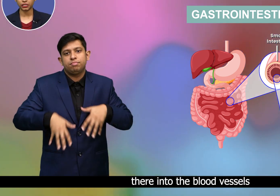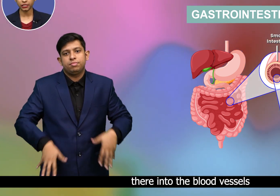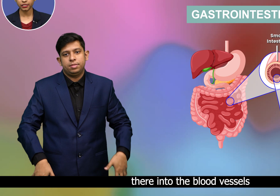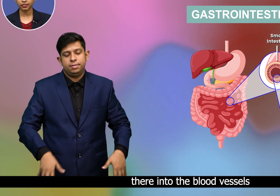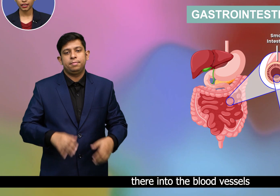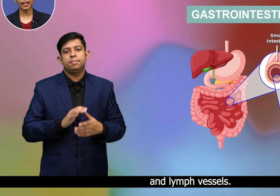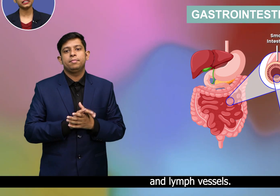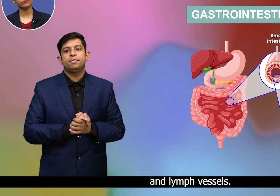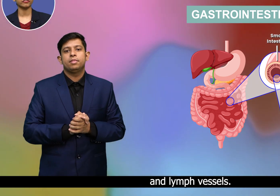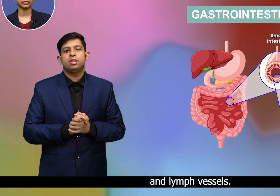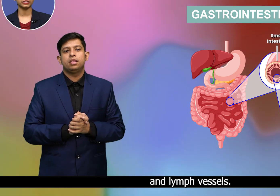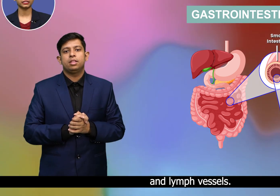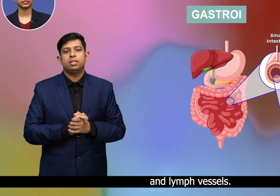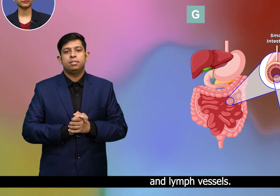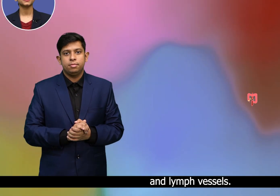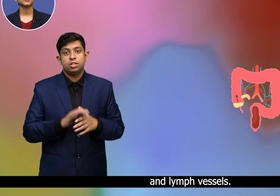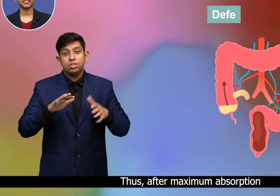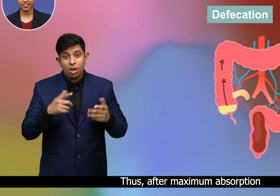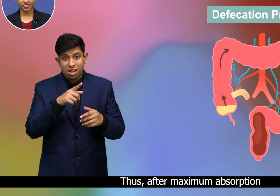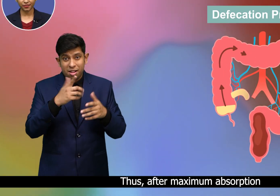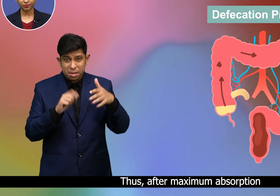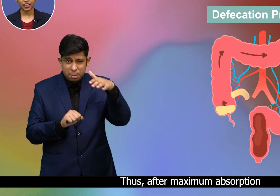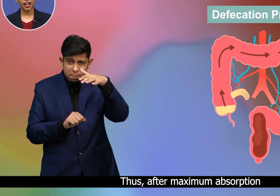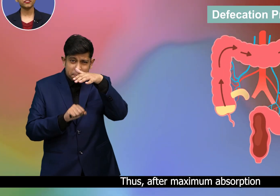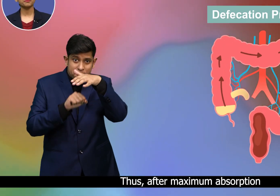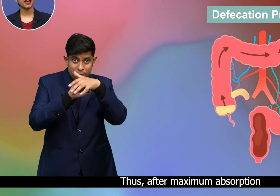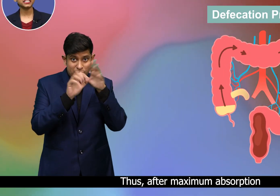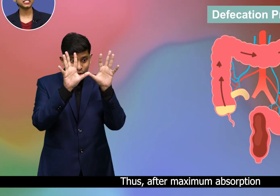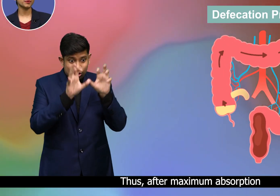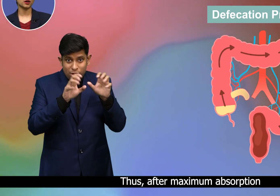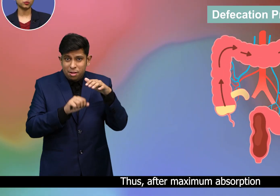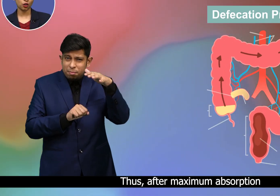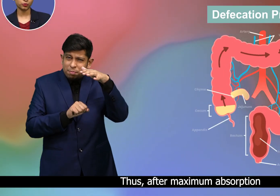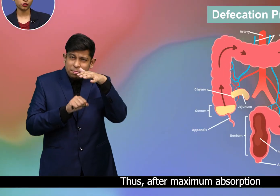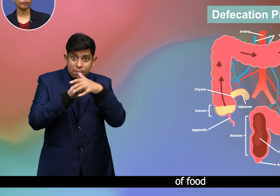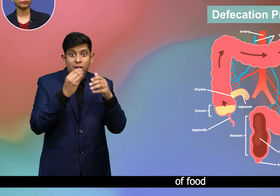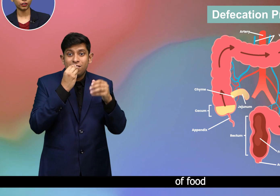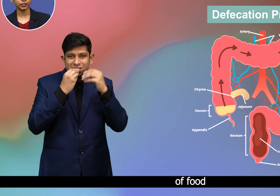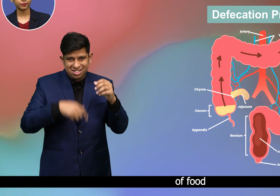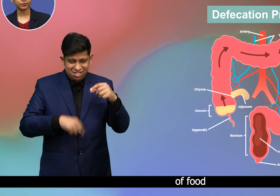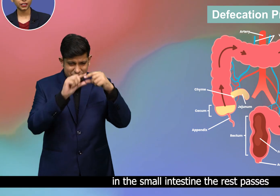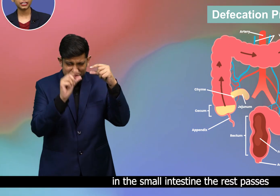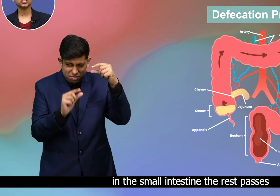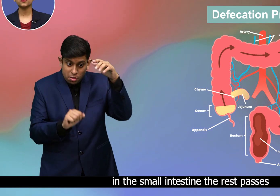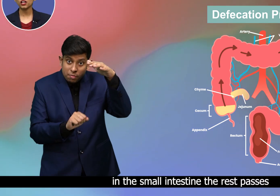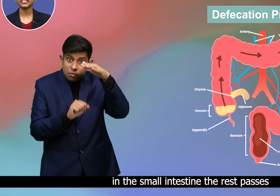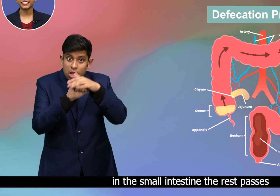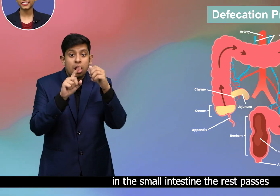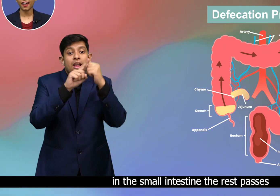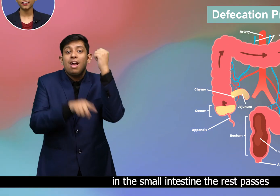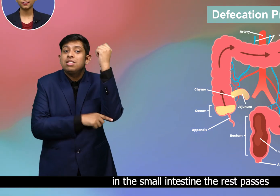blood vessels and lymph vessels. Thus, after maximum absorption of food in the